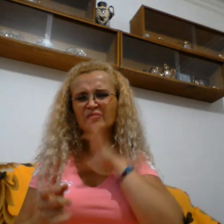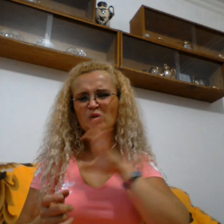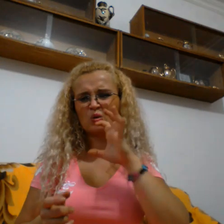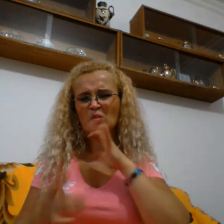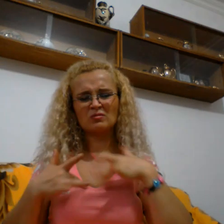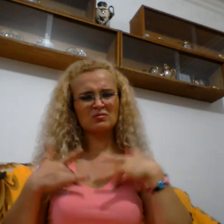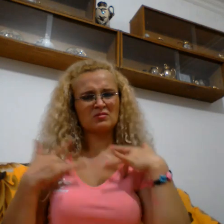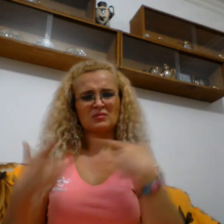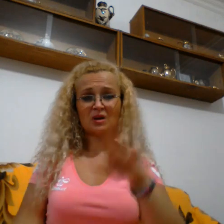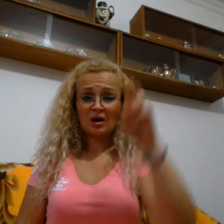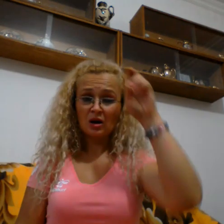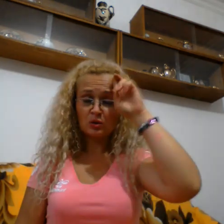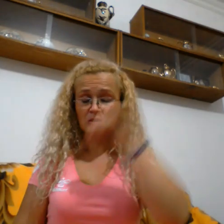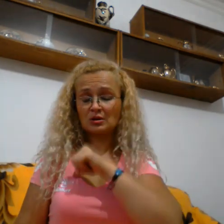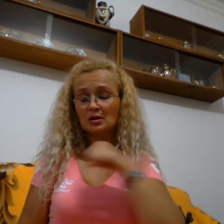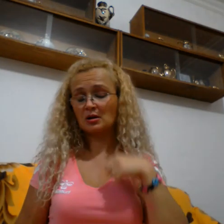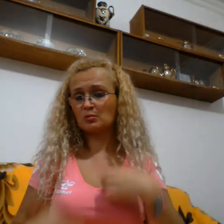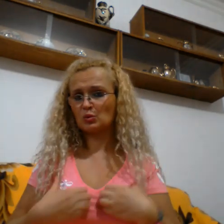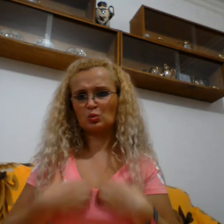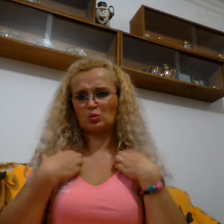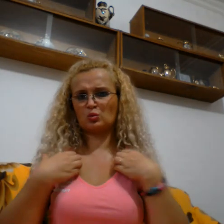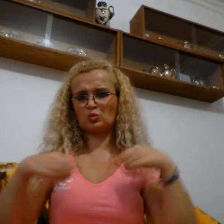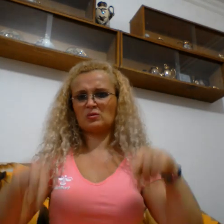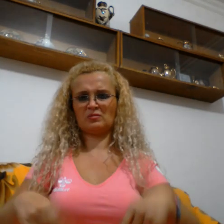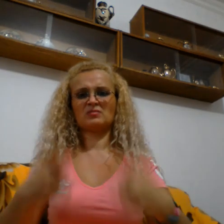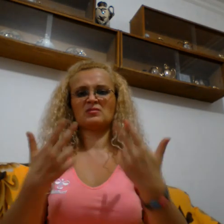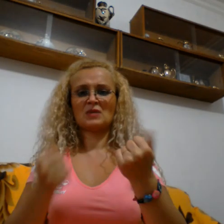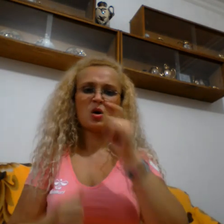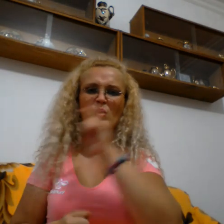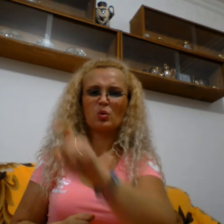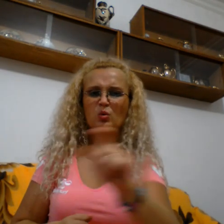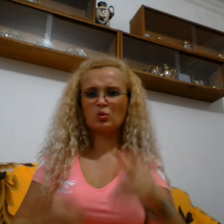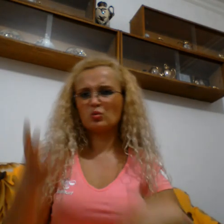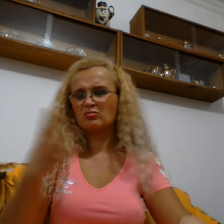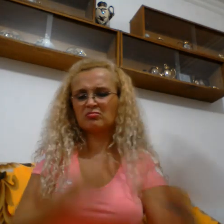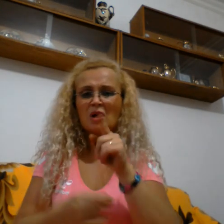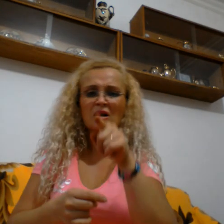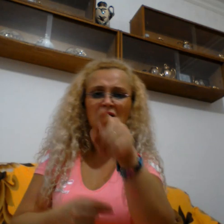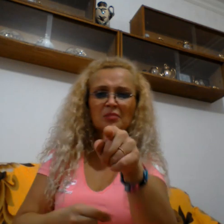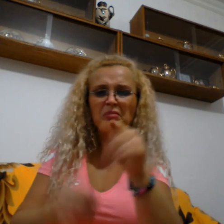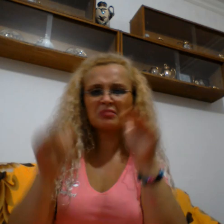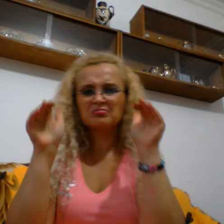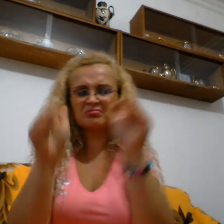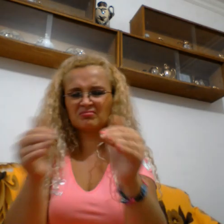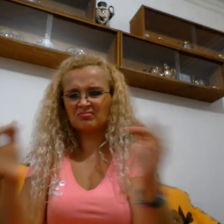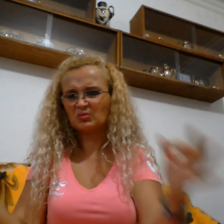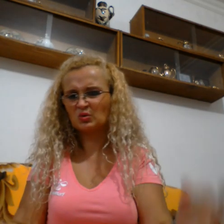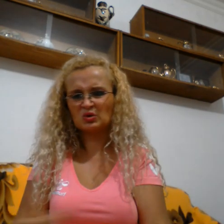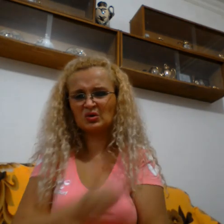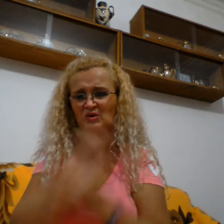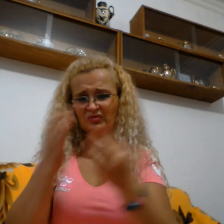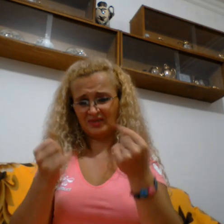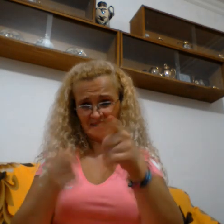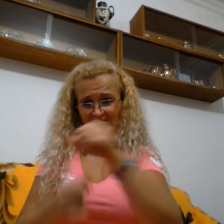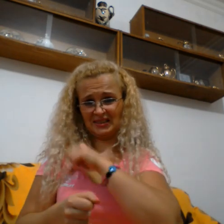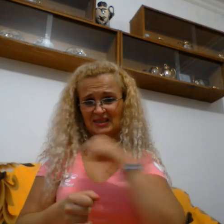with NASA astronaut Shane Kimbrough and cosmonauts Andrei Borisenko and Sergei Ryzhikov. For Kimbrough and Borisenko, this will be their